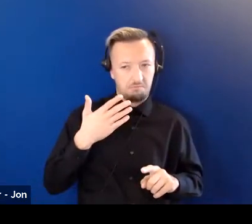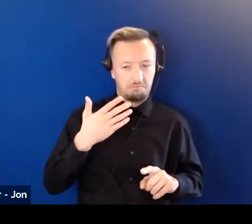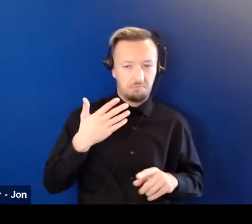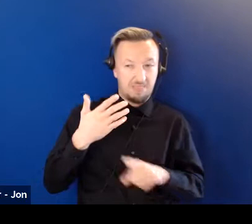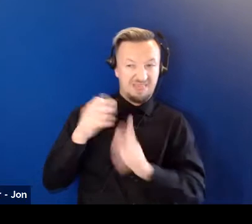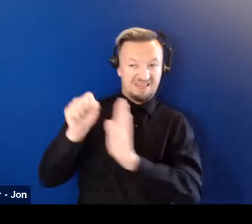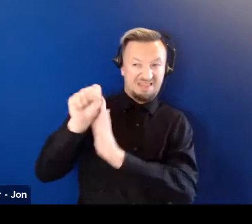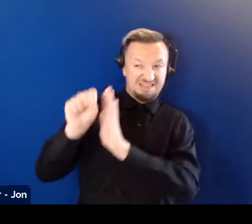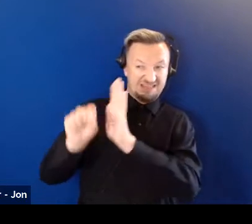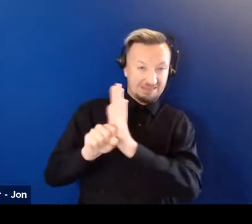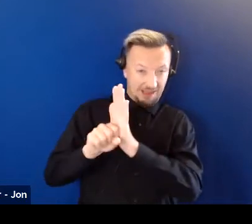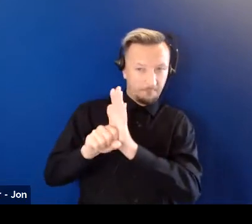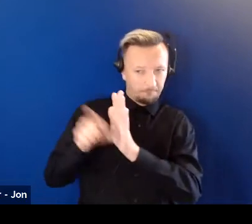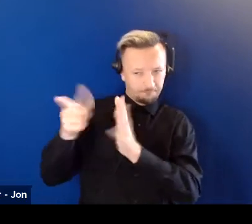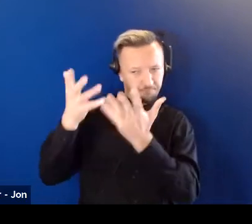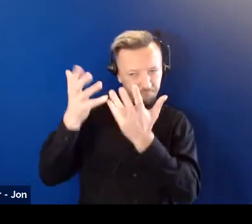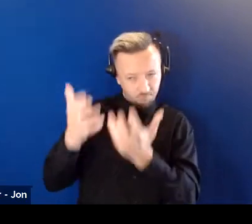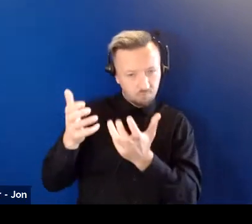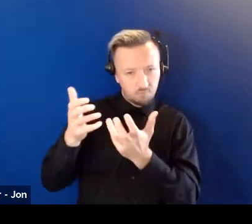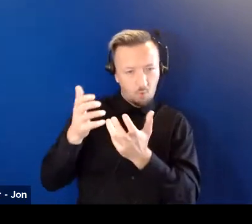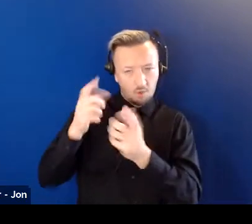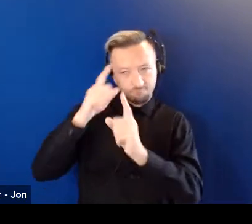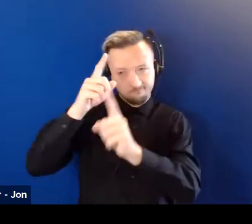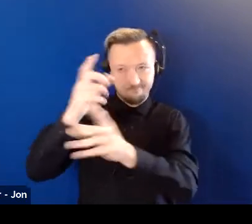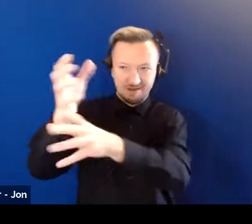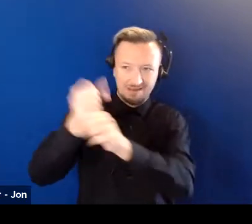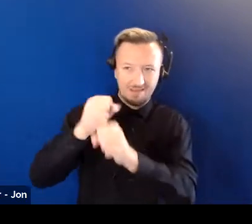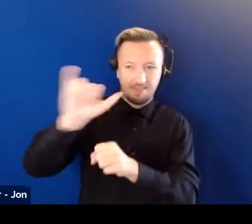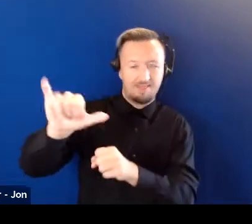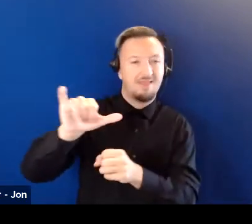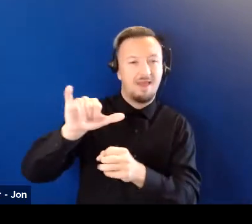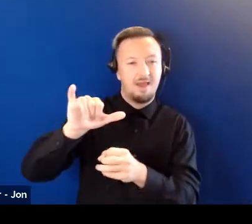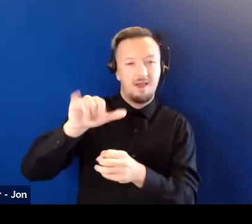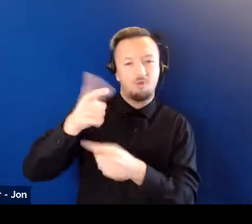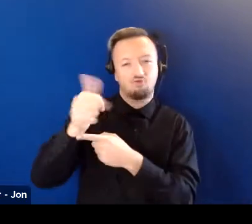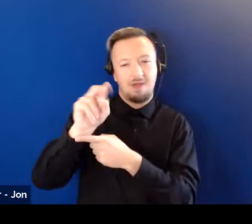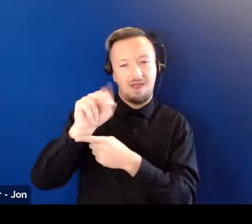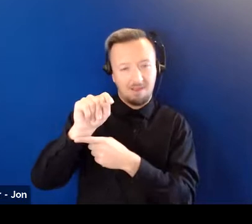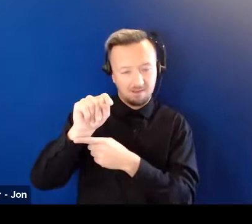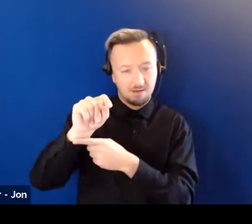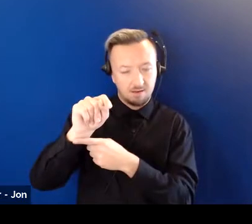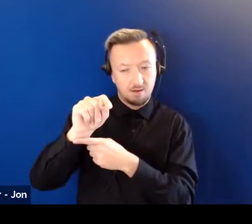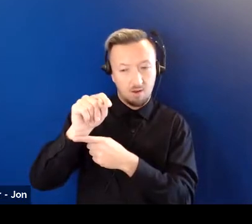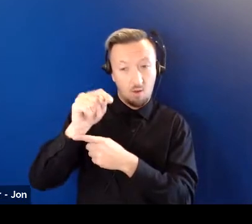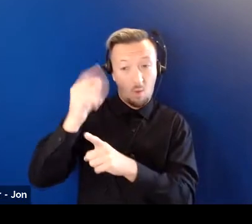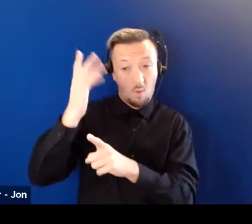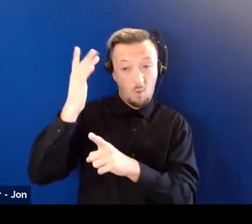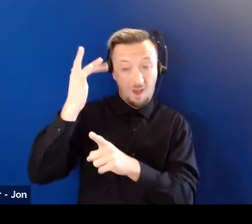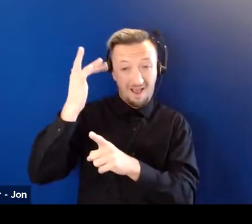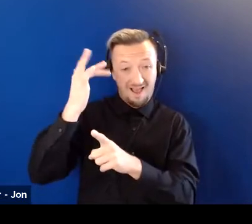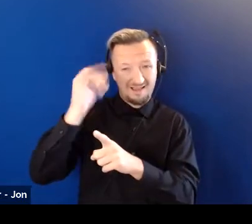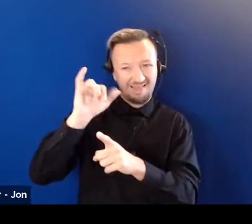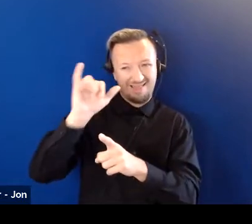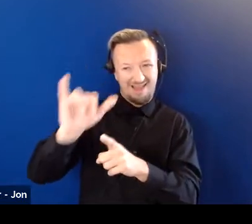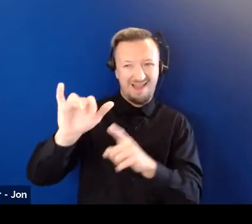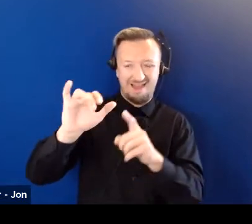so that they could replicate this as a core, almost a core service for people, because we're finding